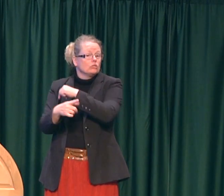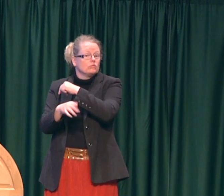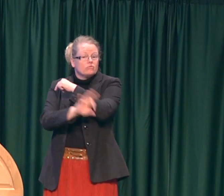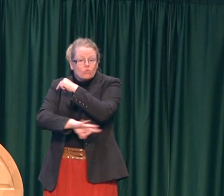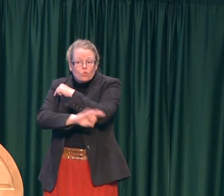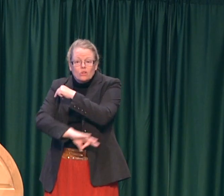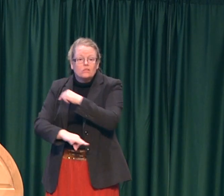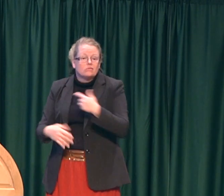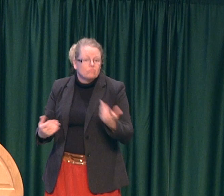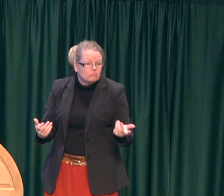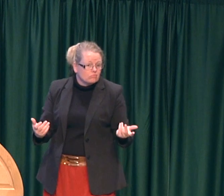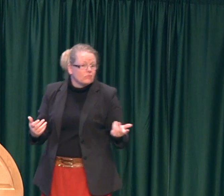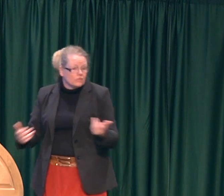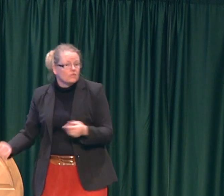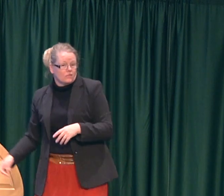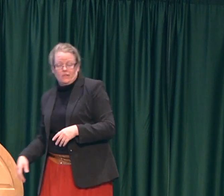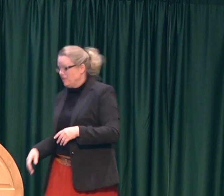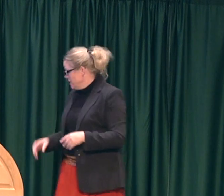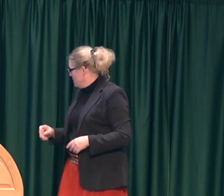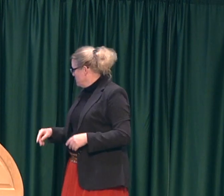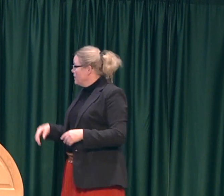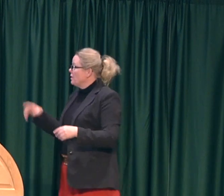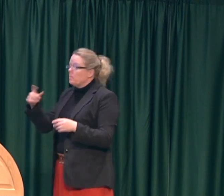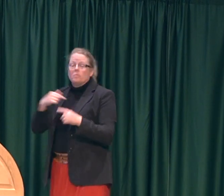discussion, other speech, foreign language use.